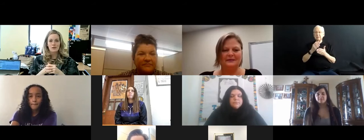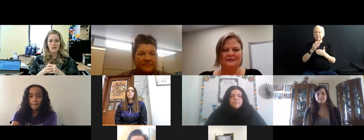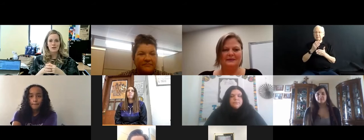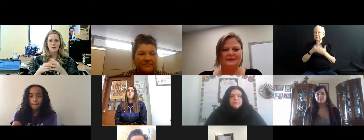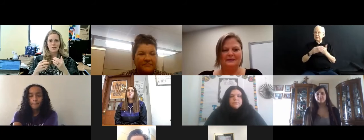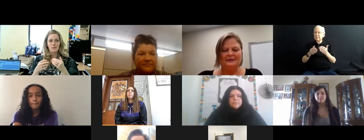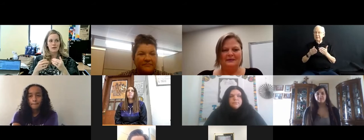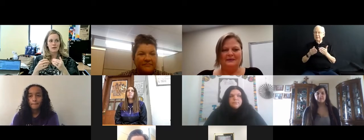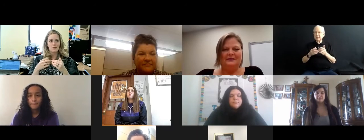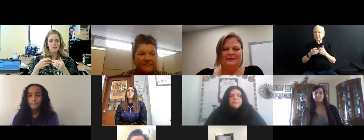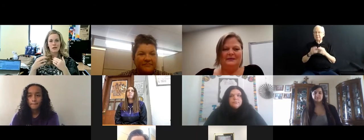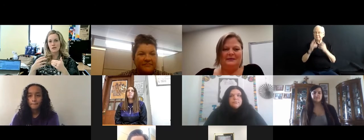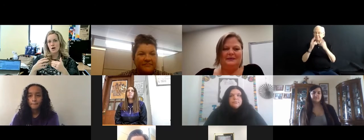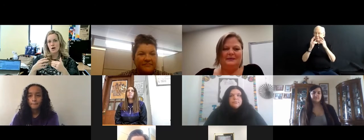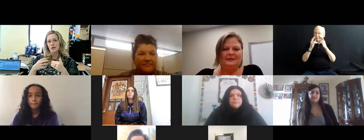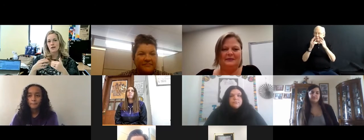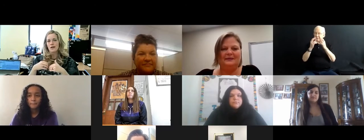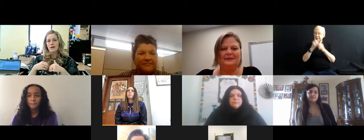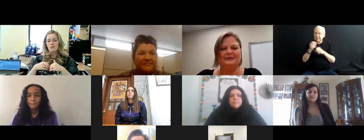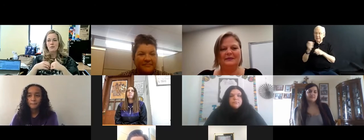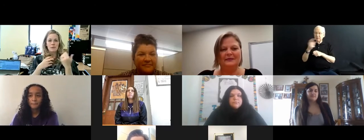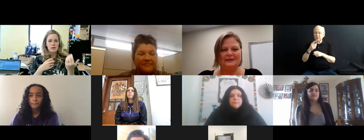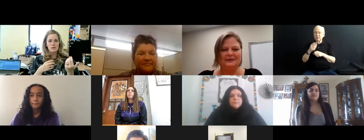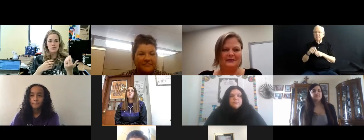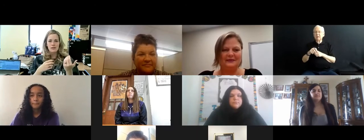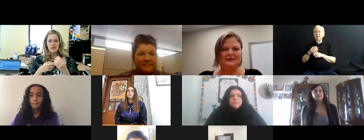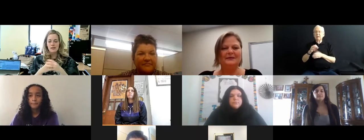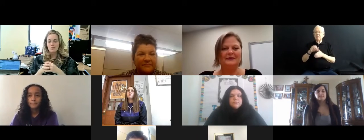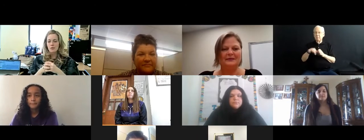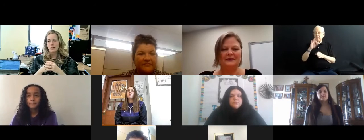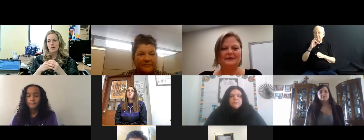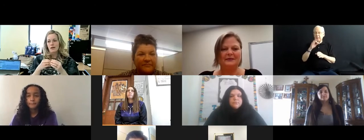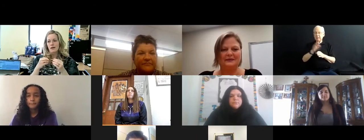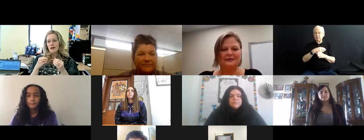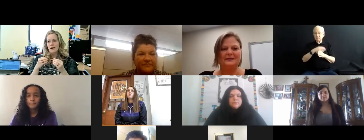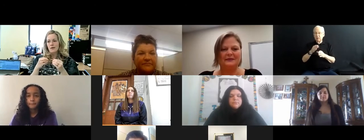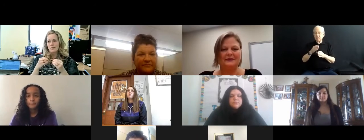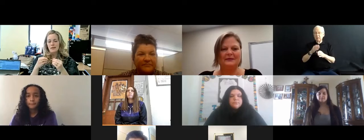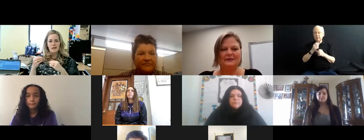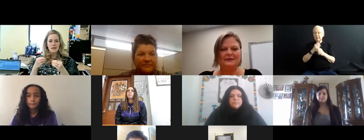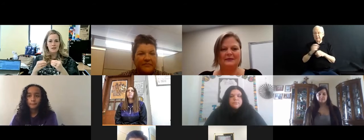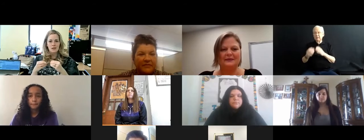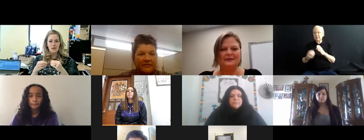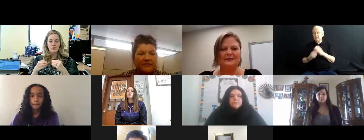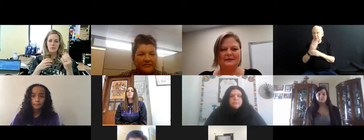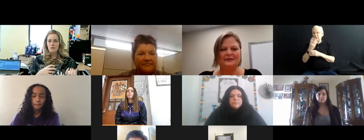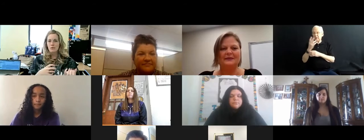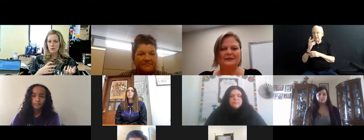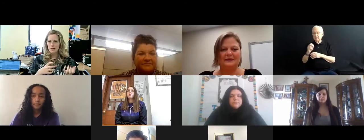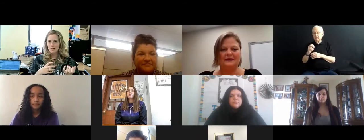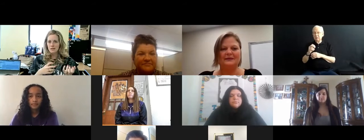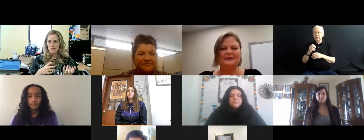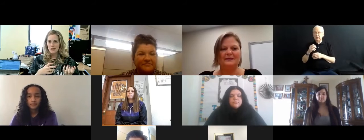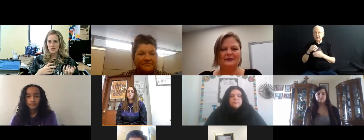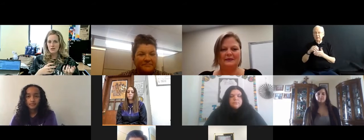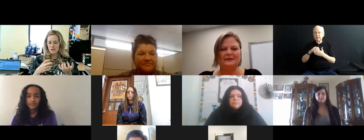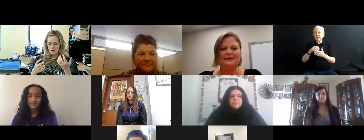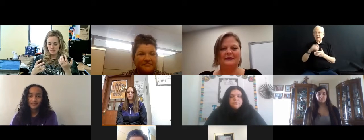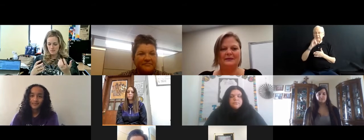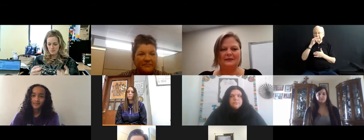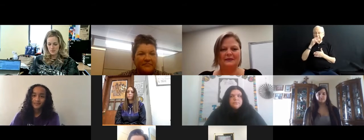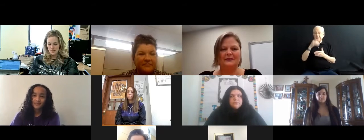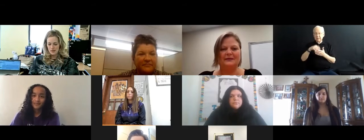fingers crossed for next year, that we will pick a song. We'll be able to do this next spring. And the kids learn it. We perform it on